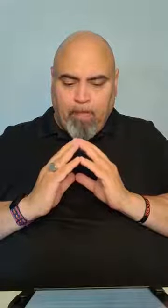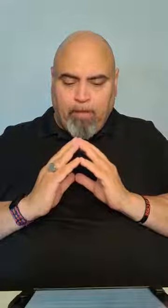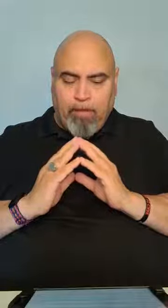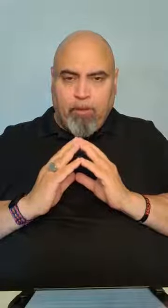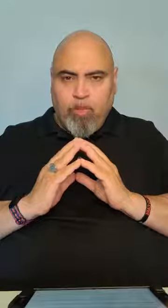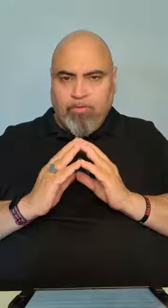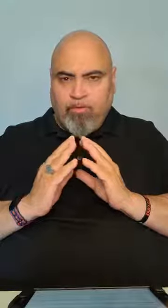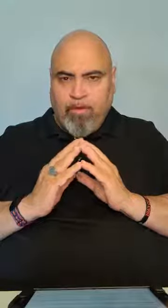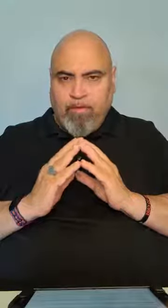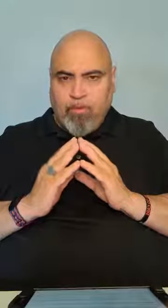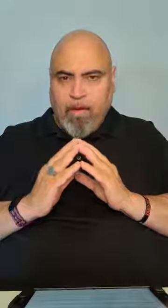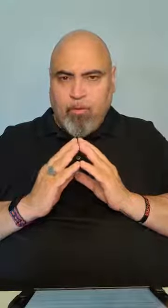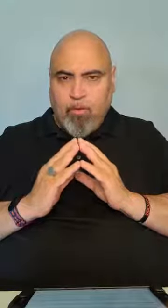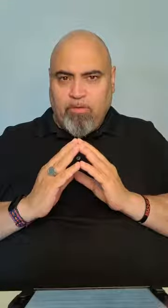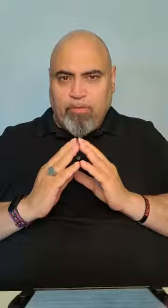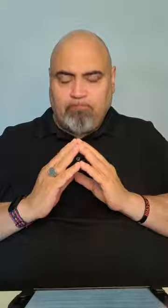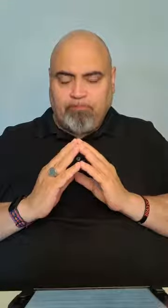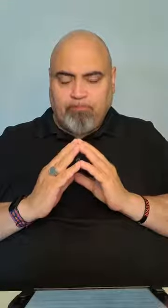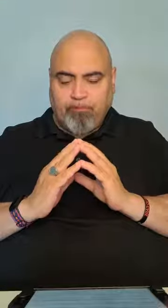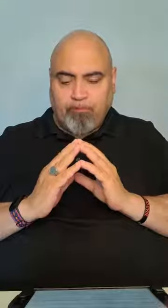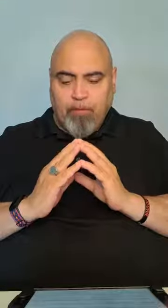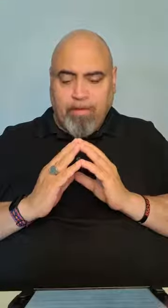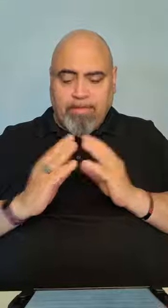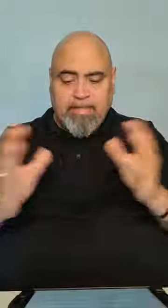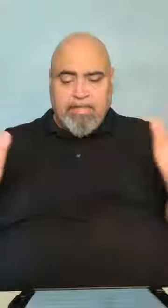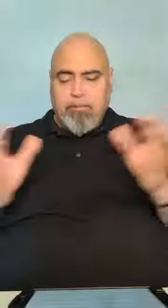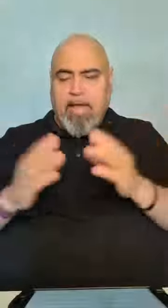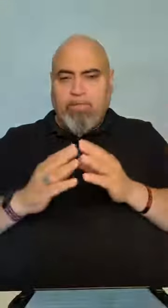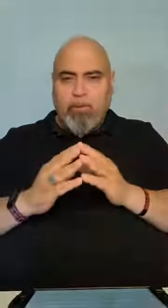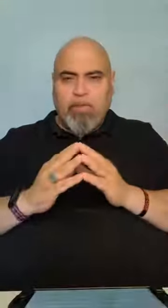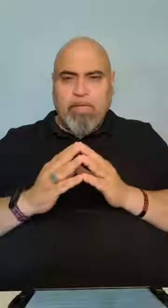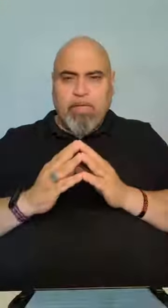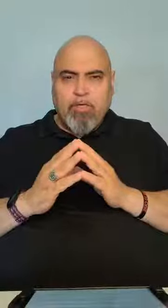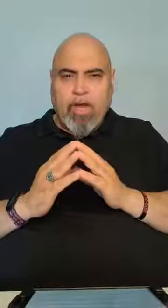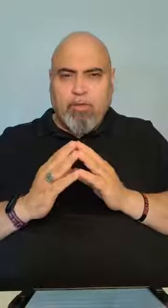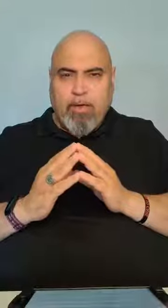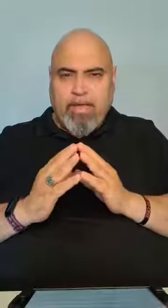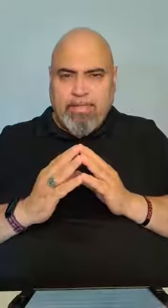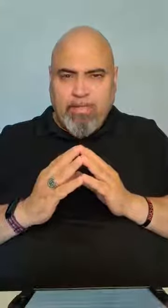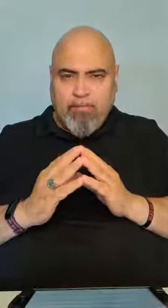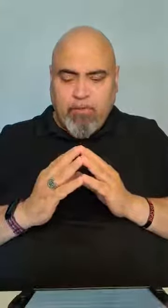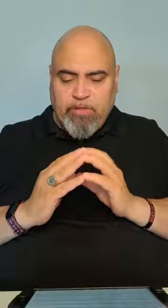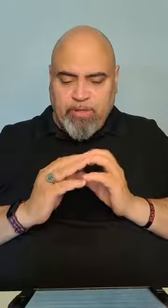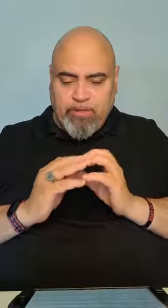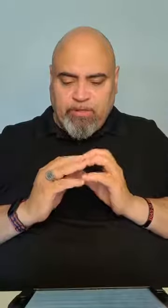the little ones, as the Bible calls them. It says it in Matthew's chapter 18, verse 6.